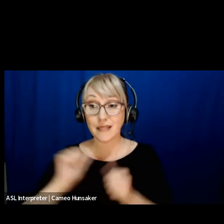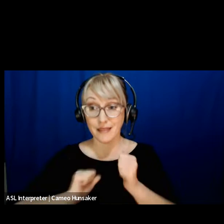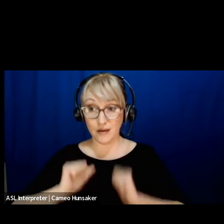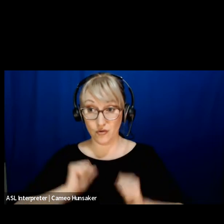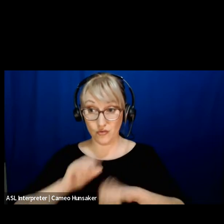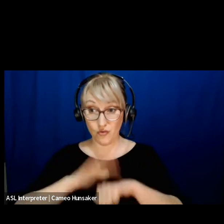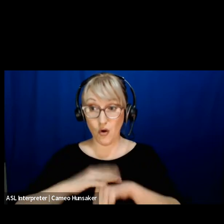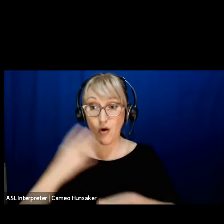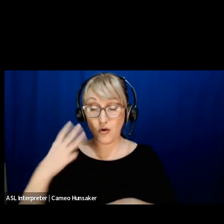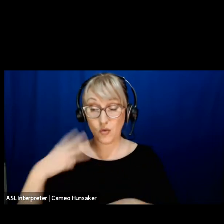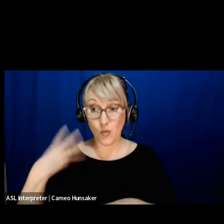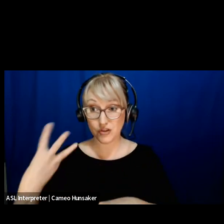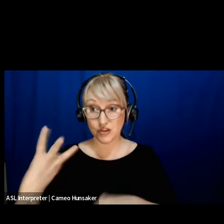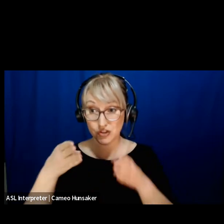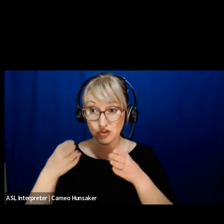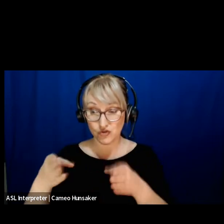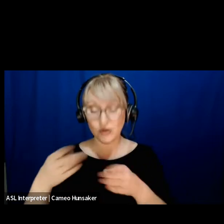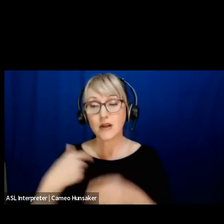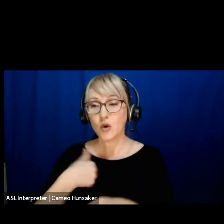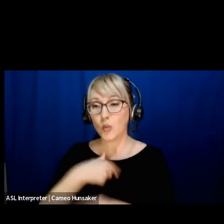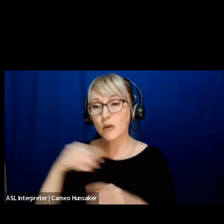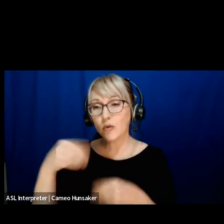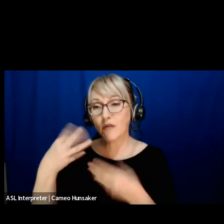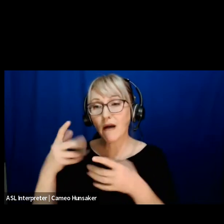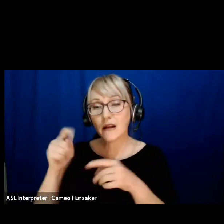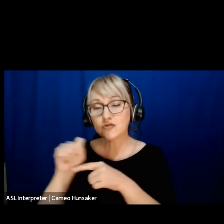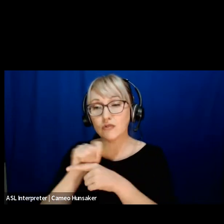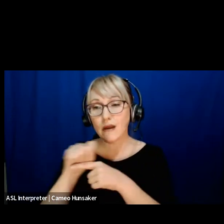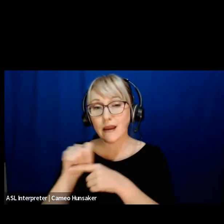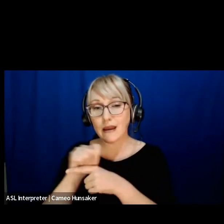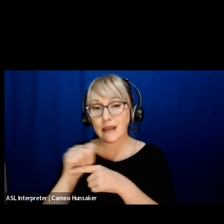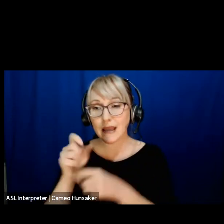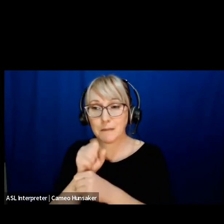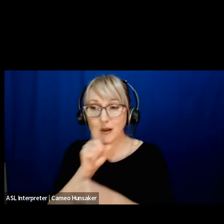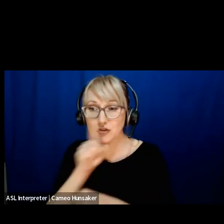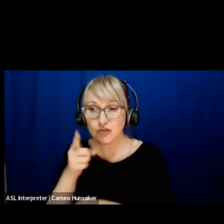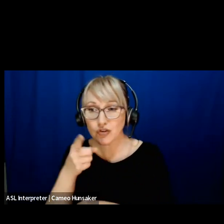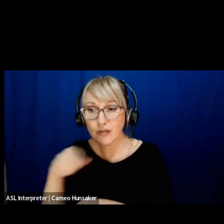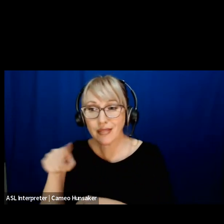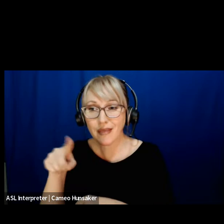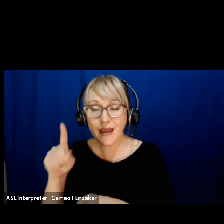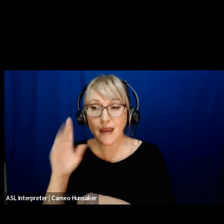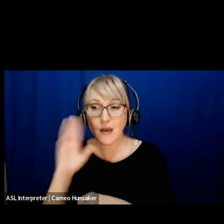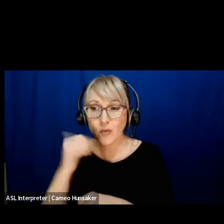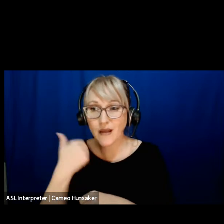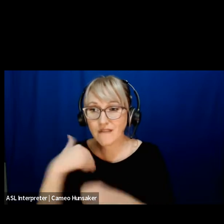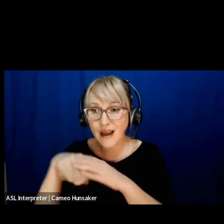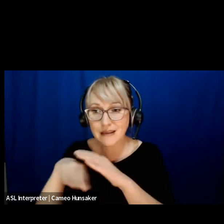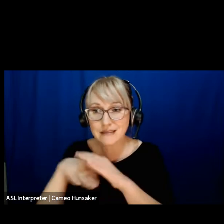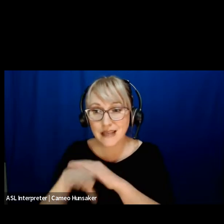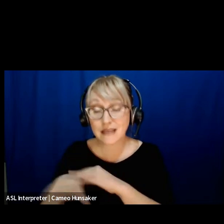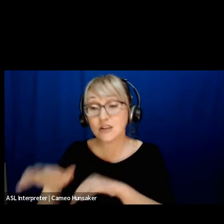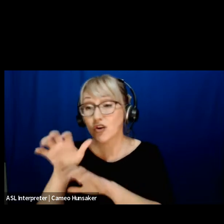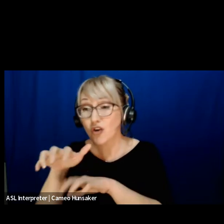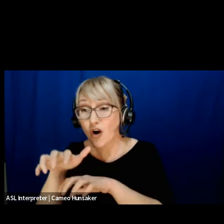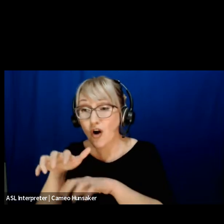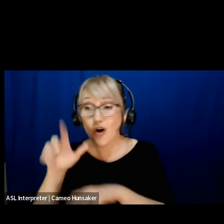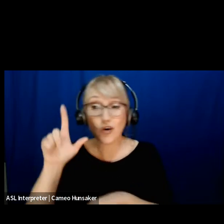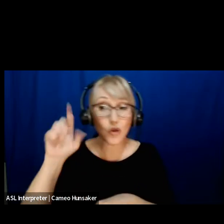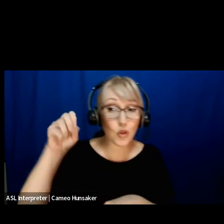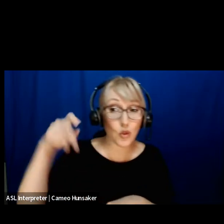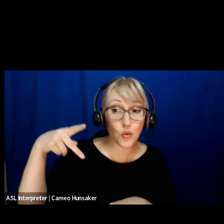We provided a training for them to make sure that they would have access, cart captioning, loops, and